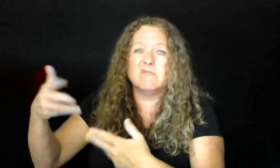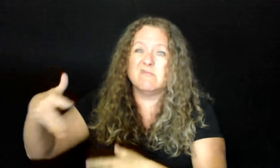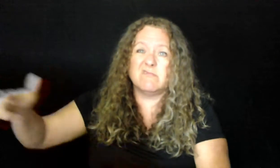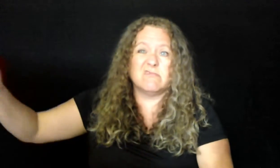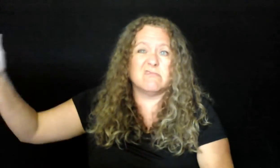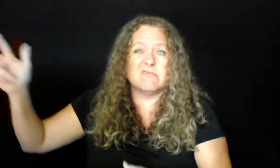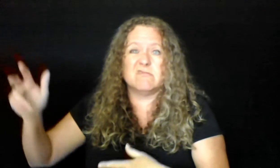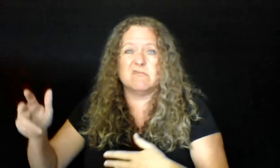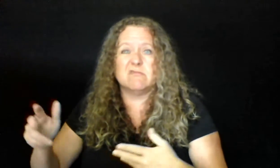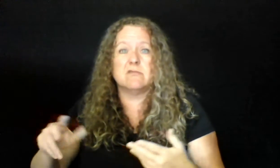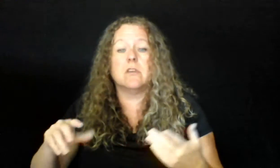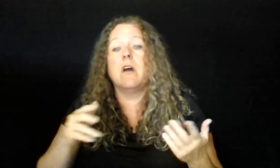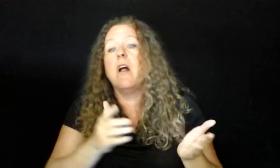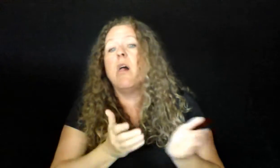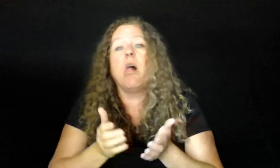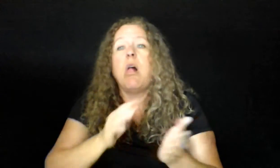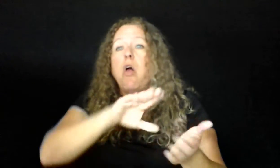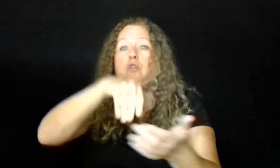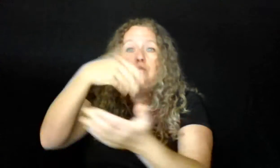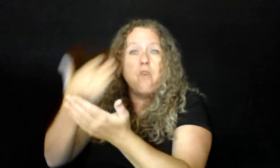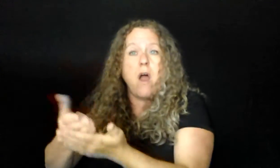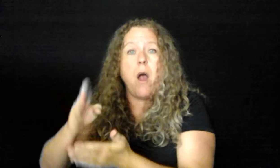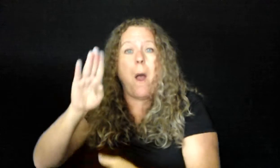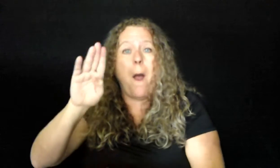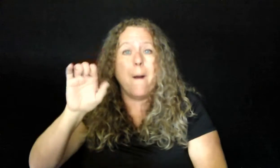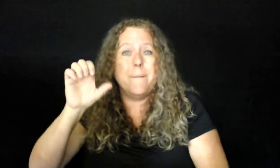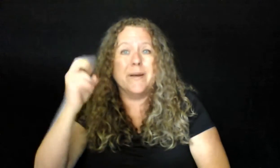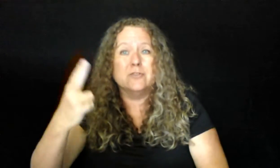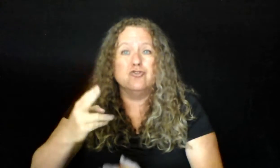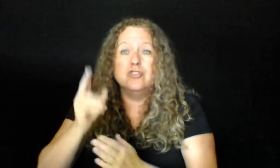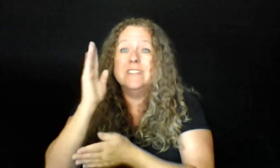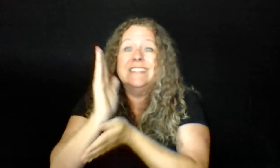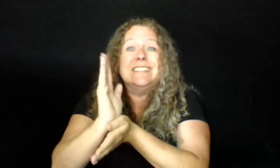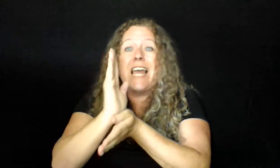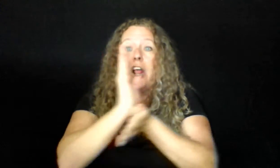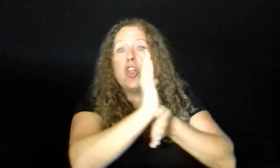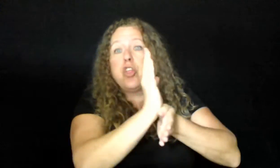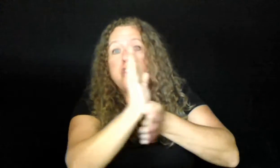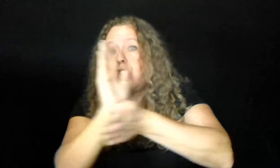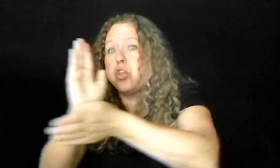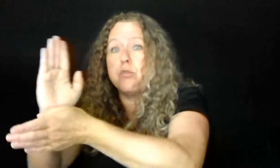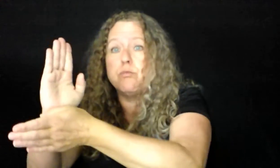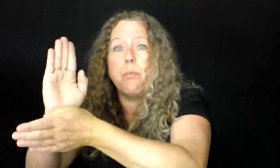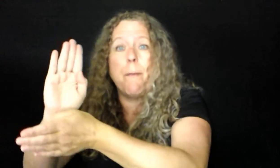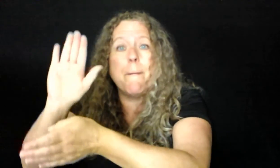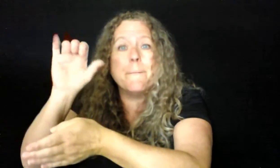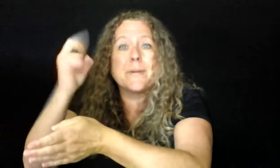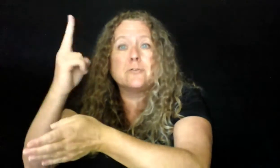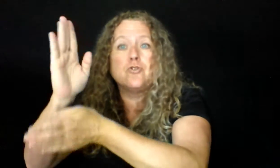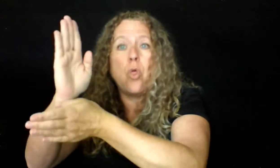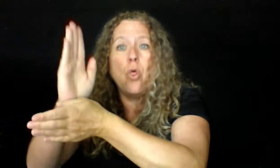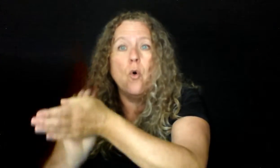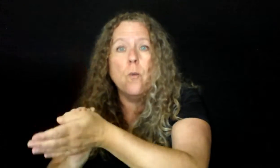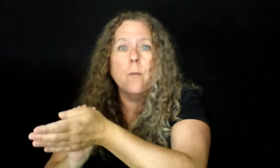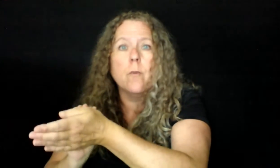at a beach. They drop the sail, and they sail right up onto the beach. The ship breaks up, they swim and ride planks all the way to